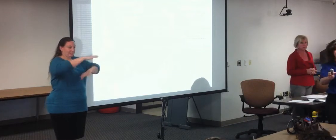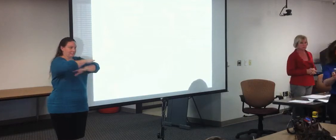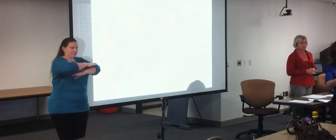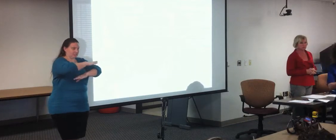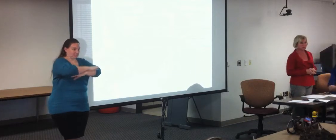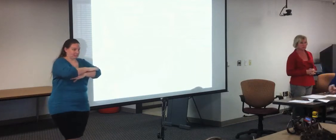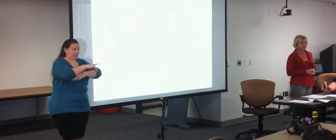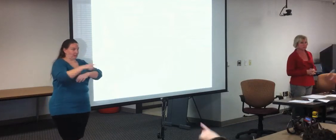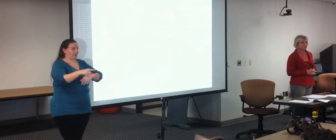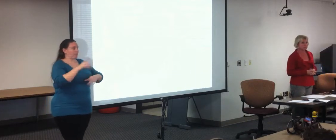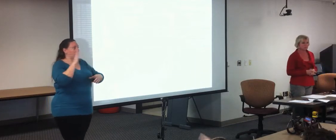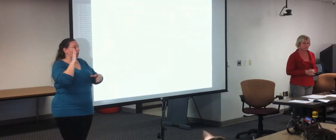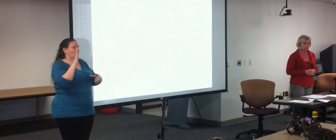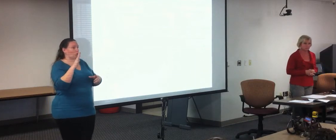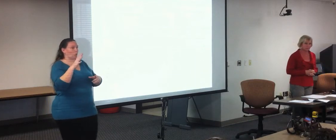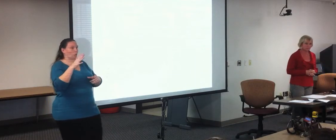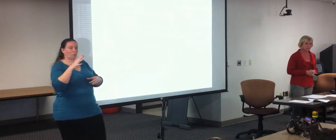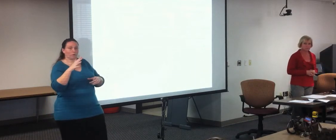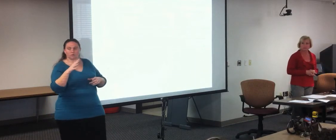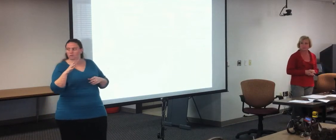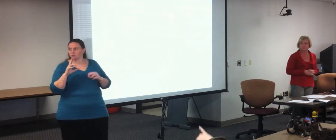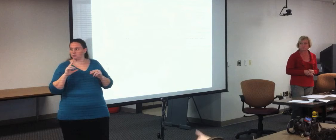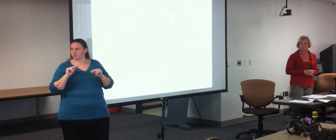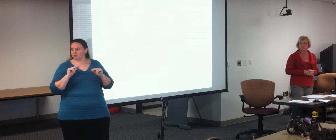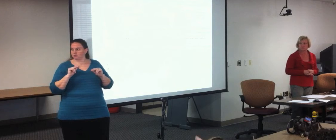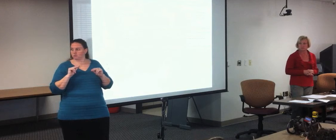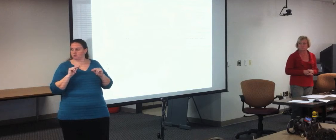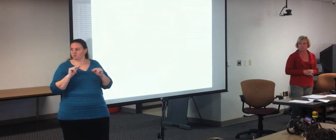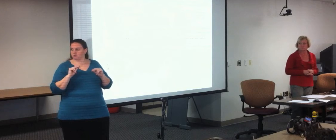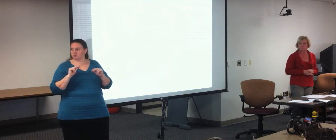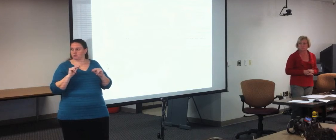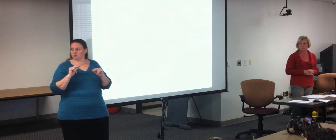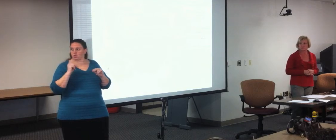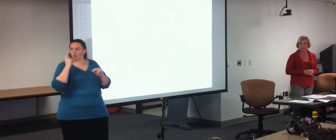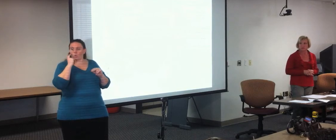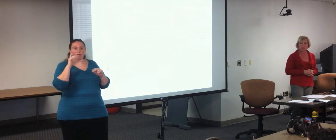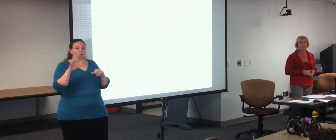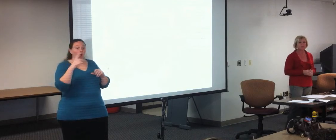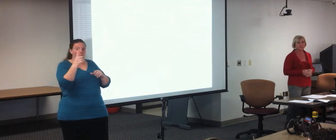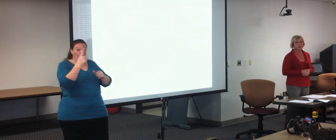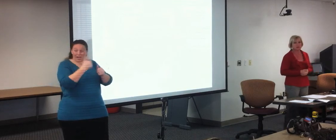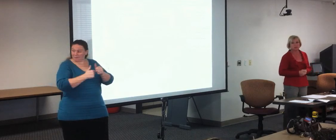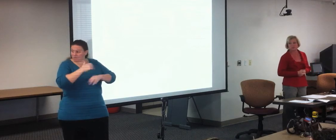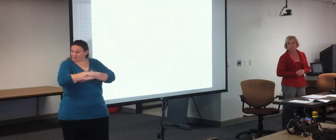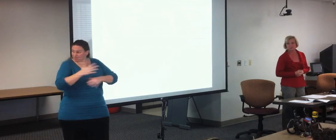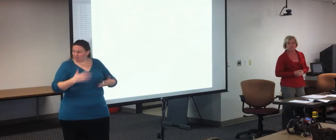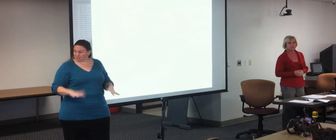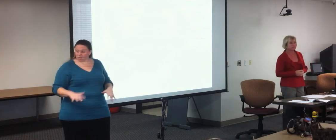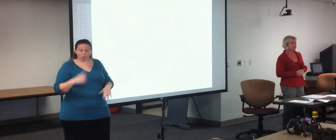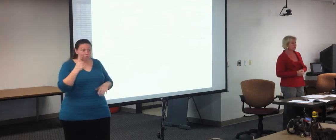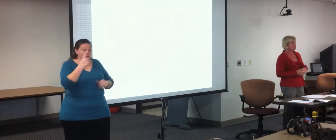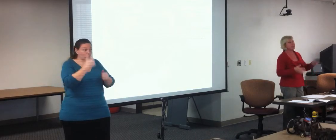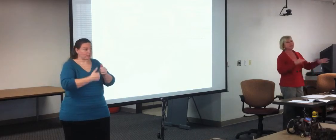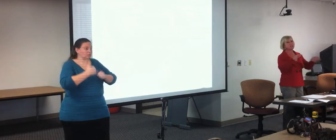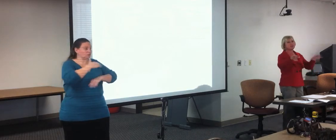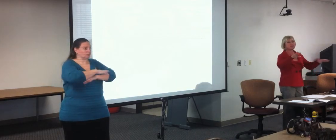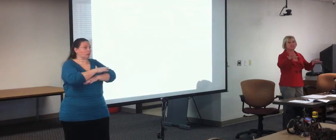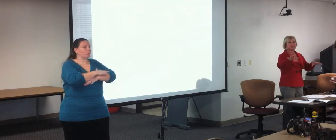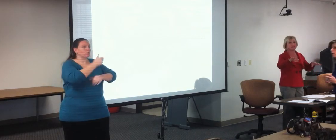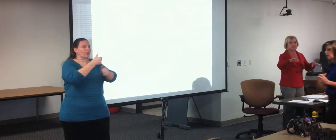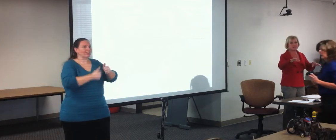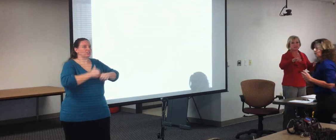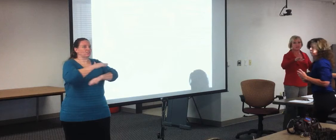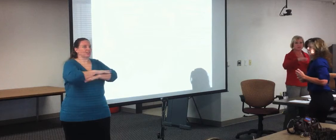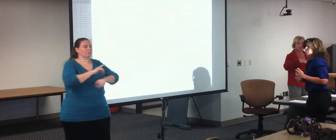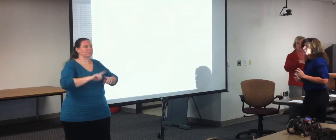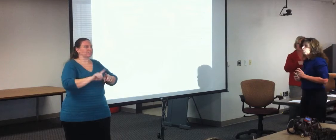is going to turn around. We just did one per table. We did one per table. Oh, okay. But each table's